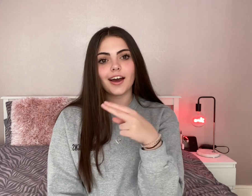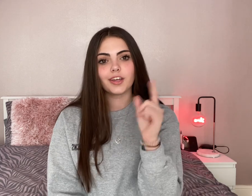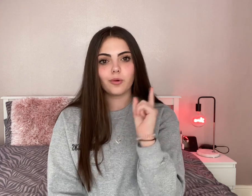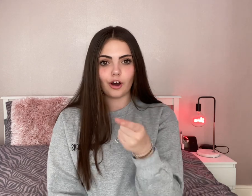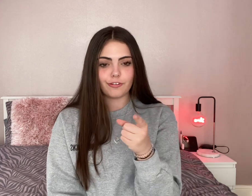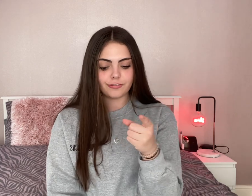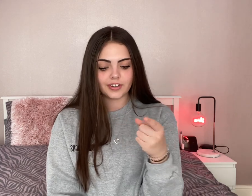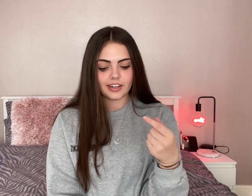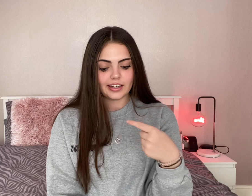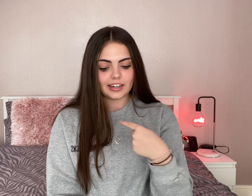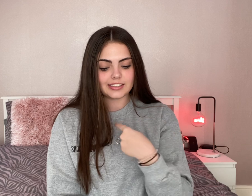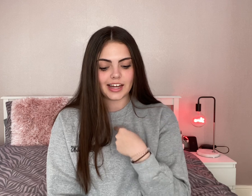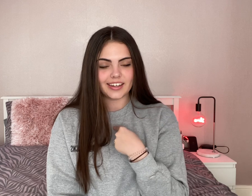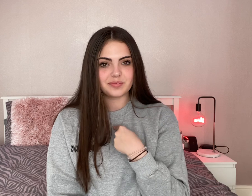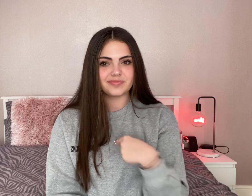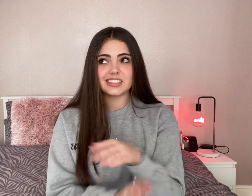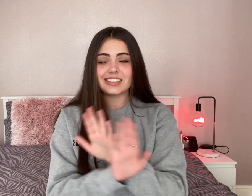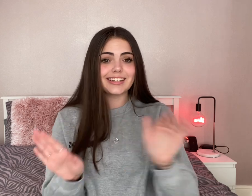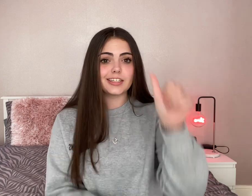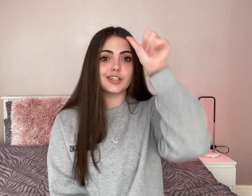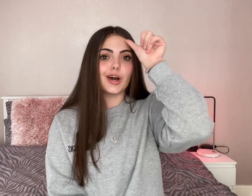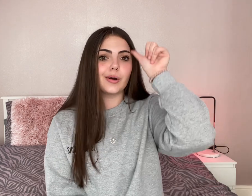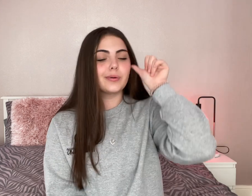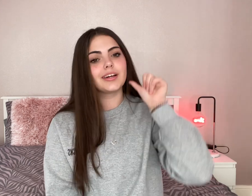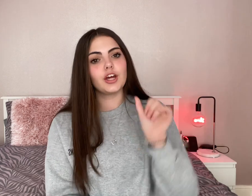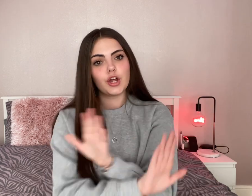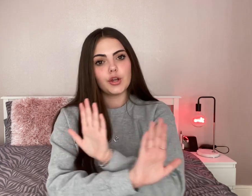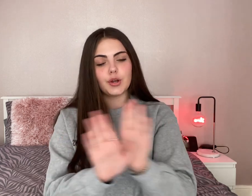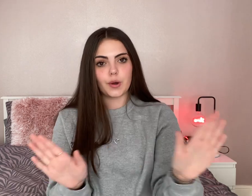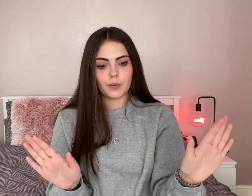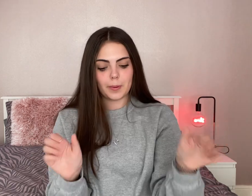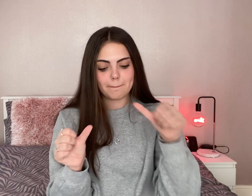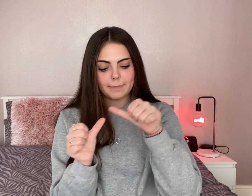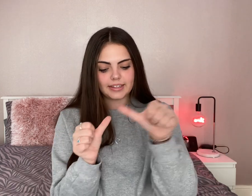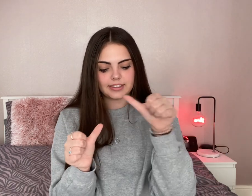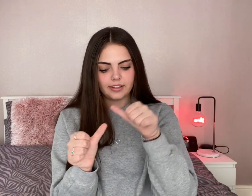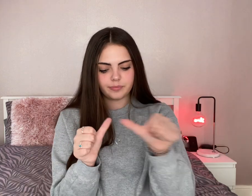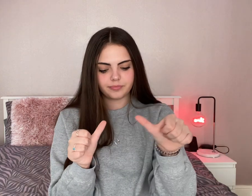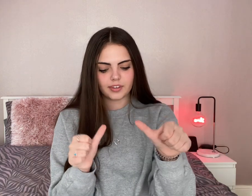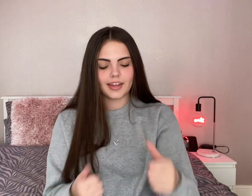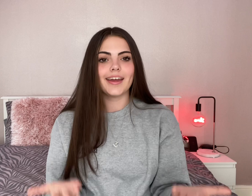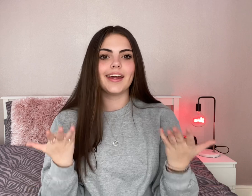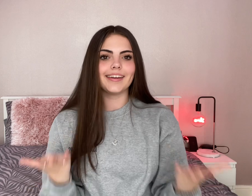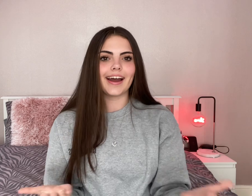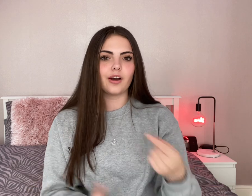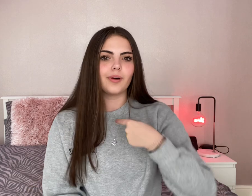you off because I didn't know no better. Now